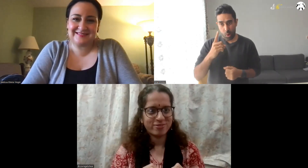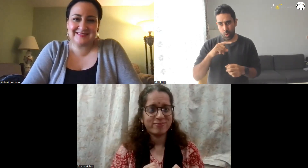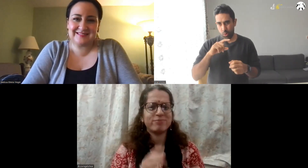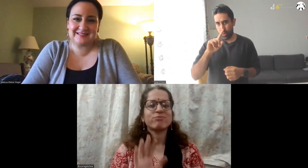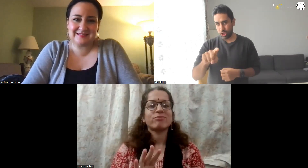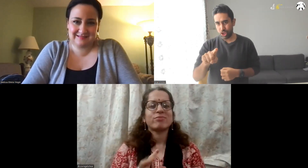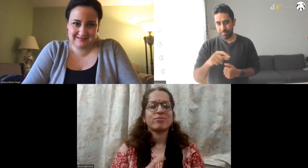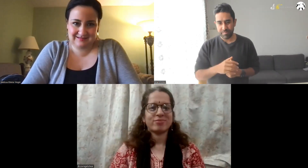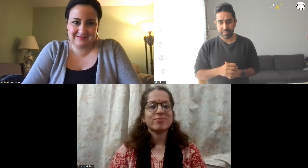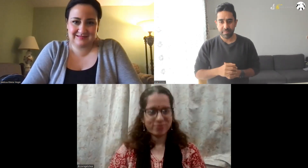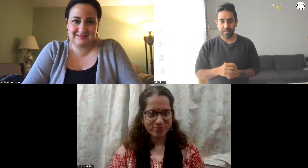One question I have for you.